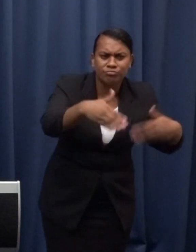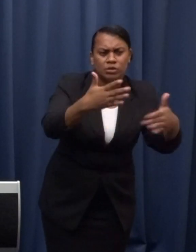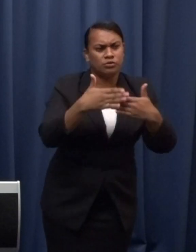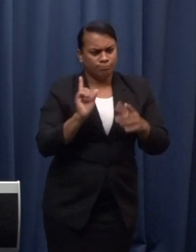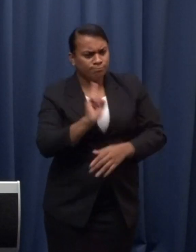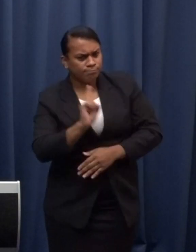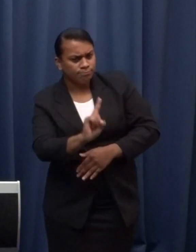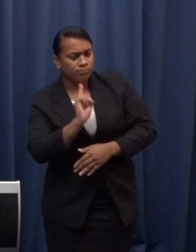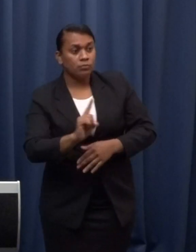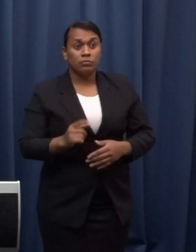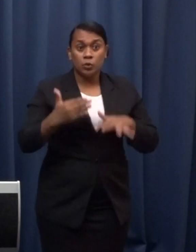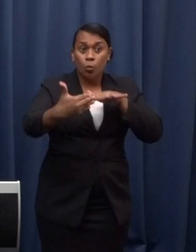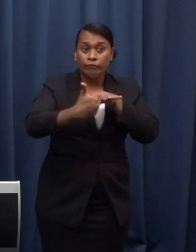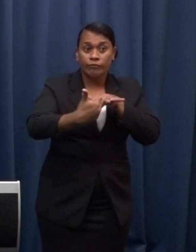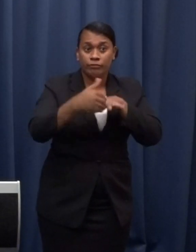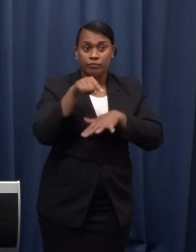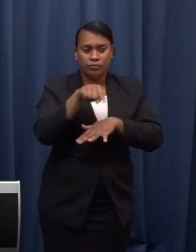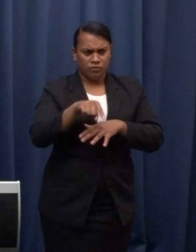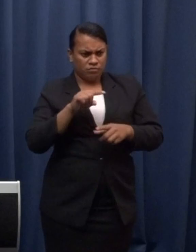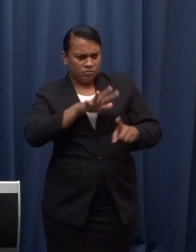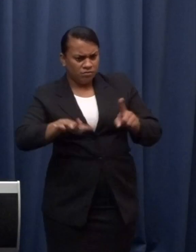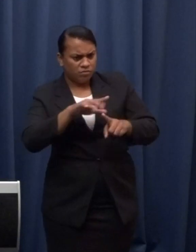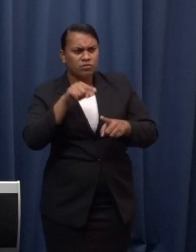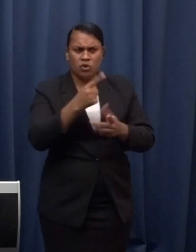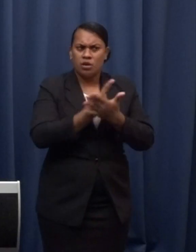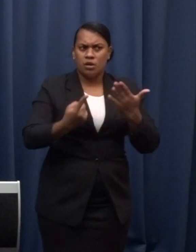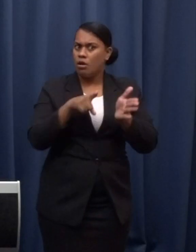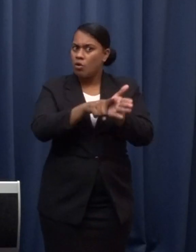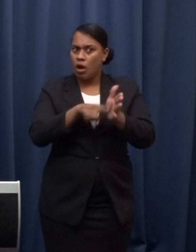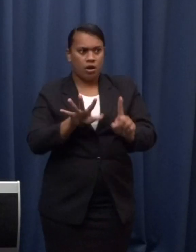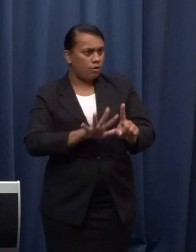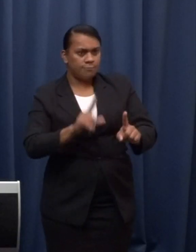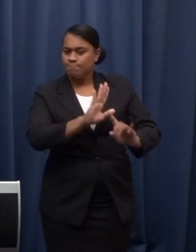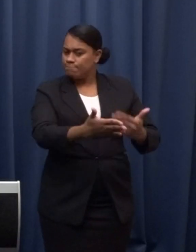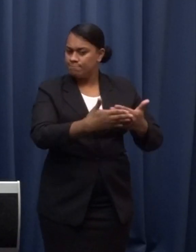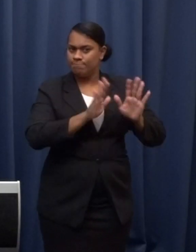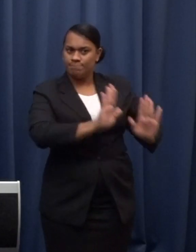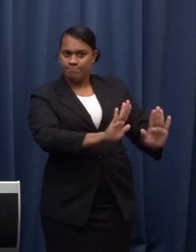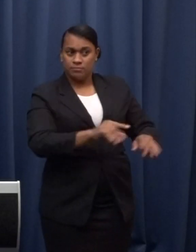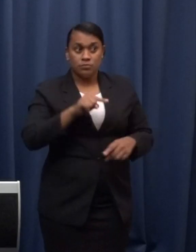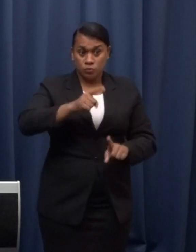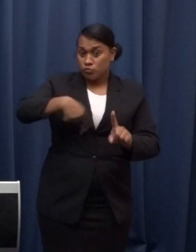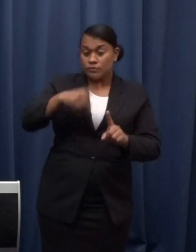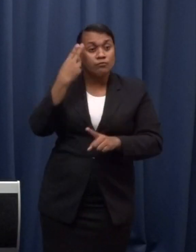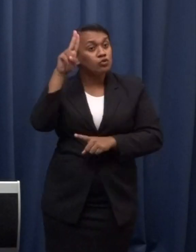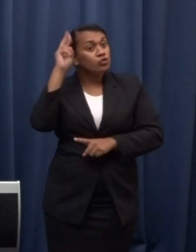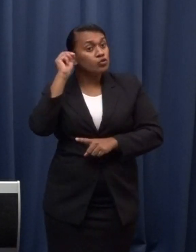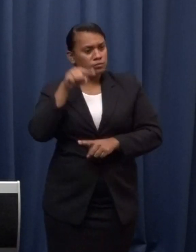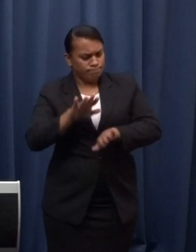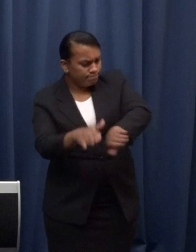shipping from ports outside Lautoka. However, all Fijians should avoid all non-essential